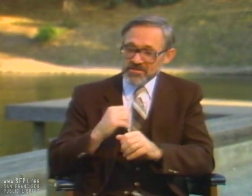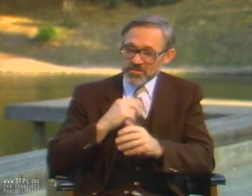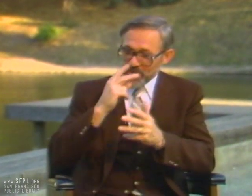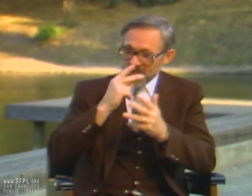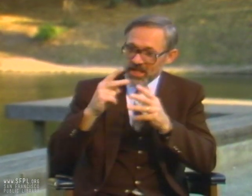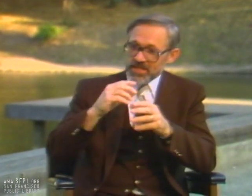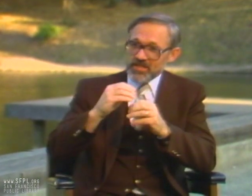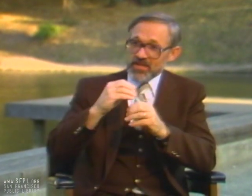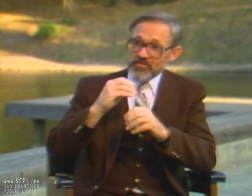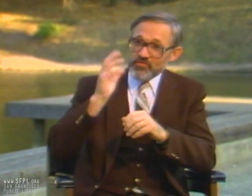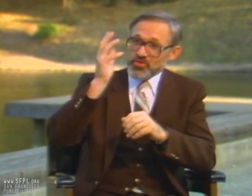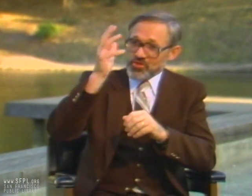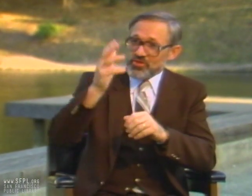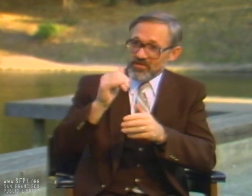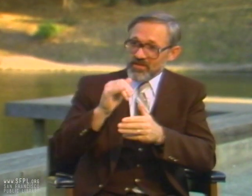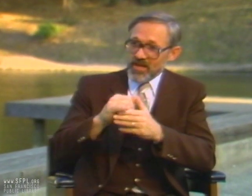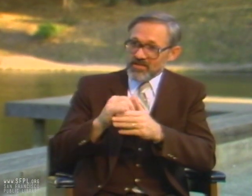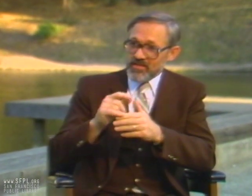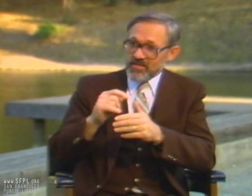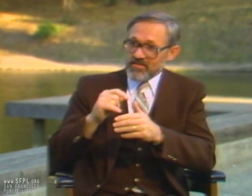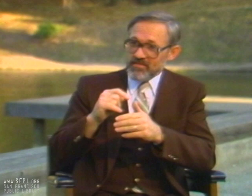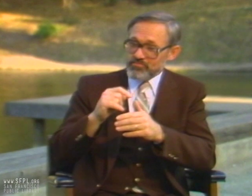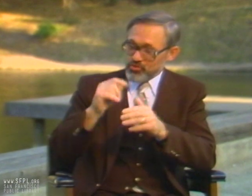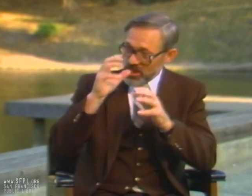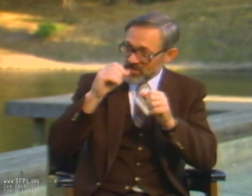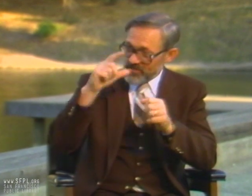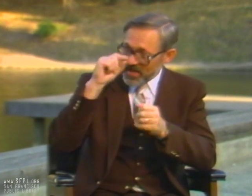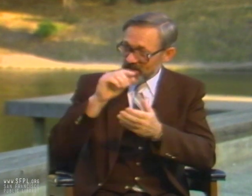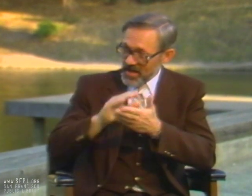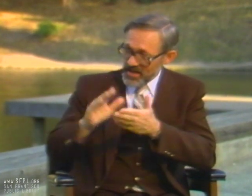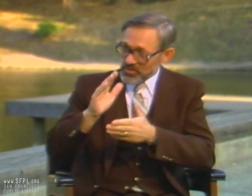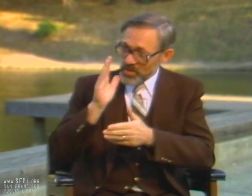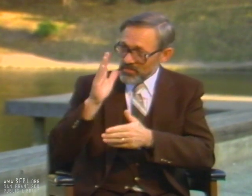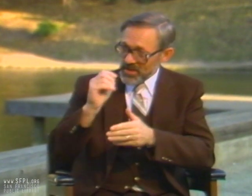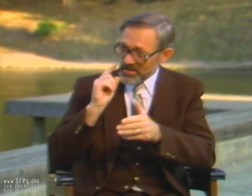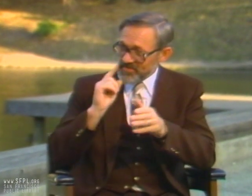I predict that in the future, the president of Gallaudet College will be deaf.